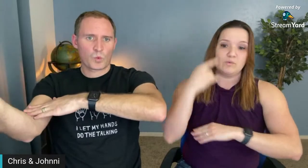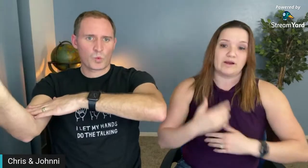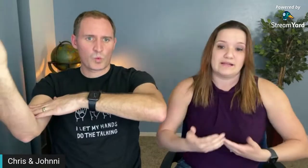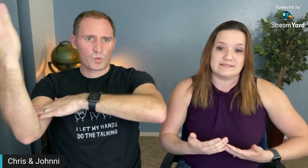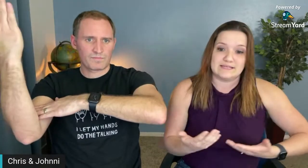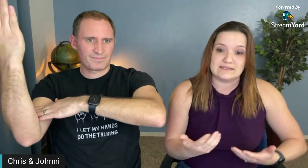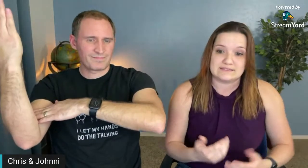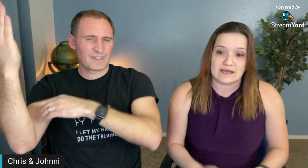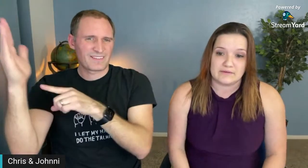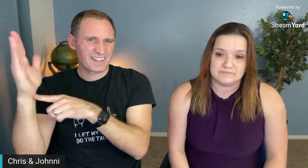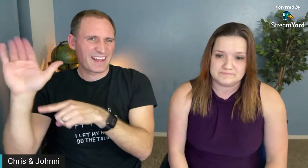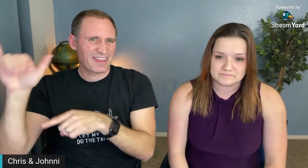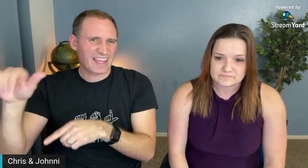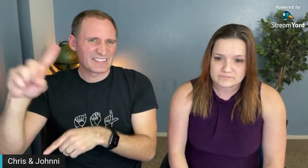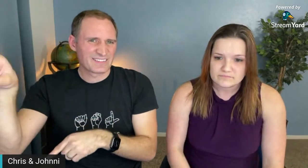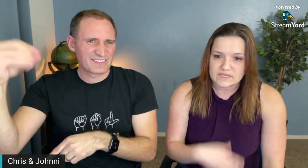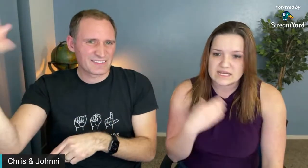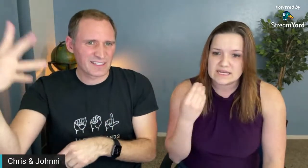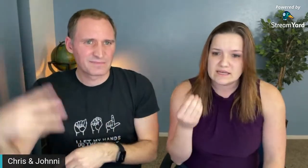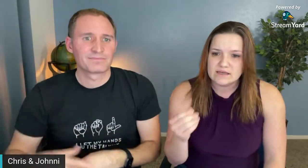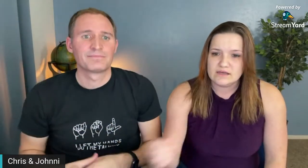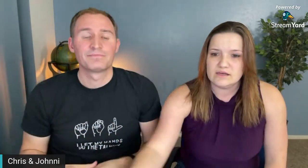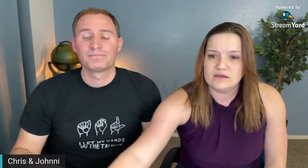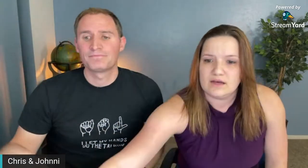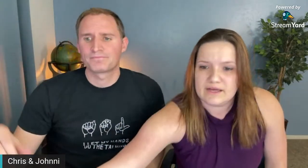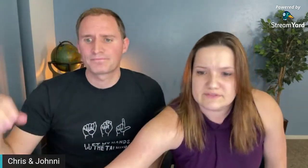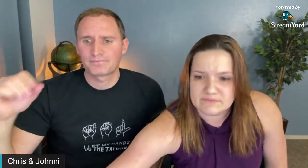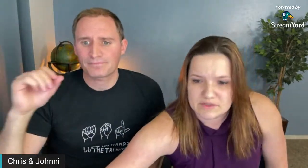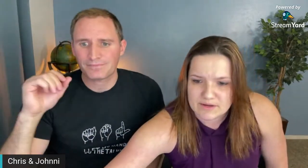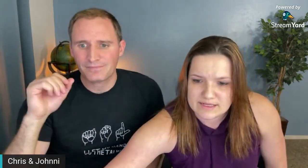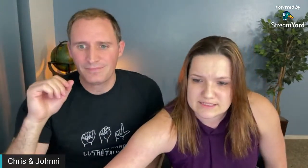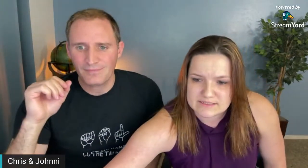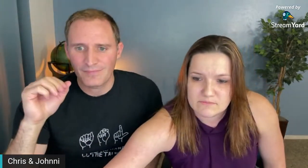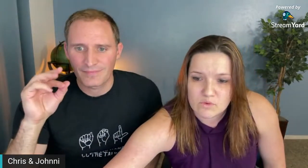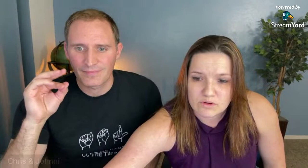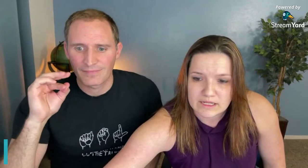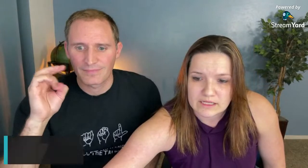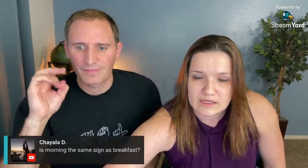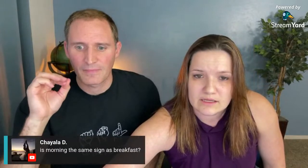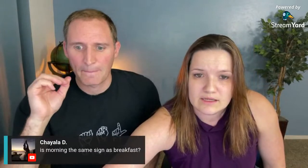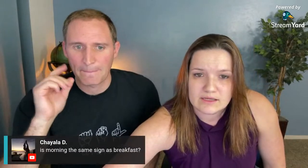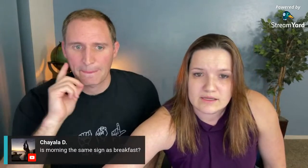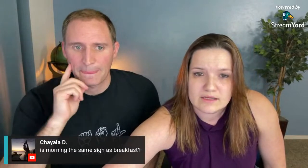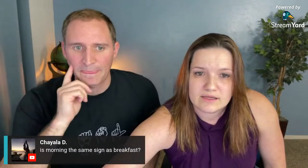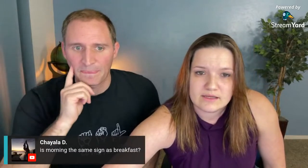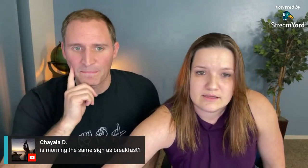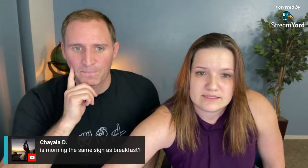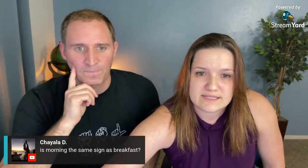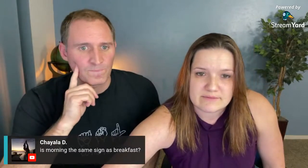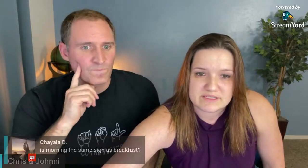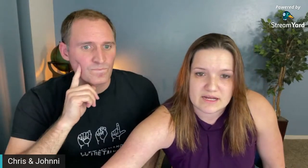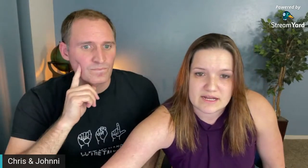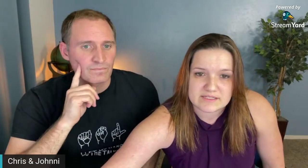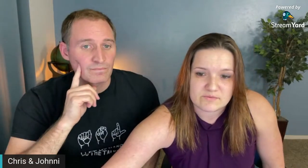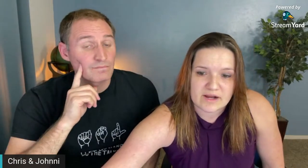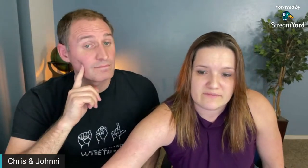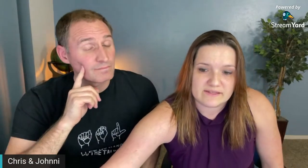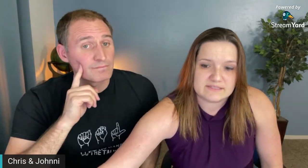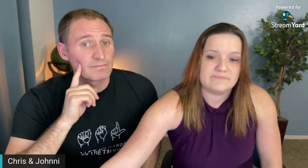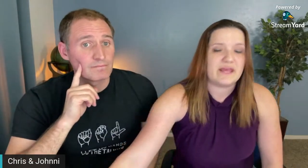where it is in the sky. I have somebody who asked, is morning the same sign as breakfast.